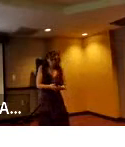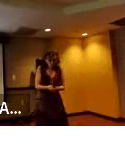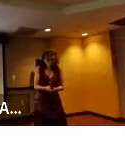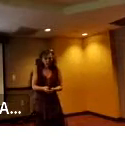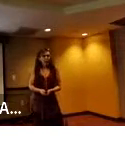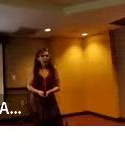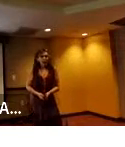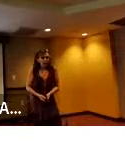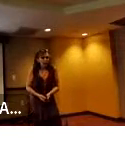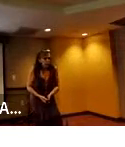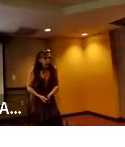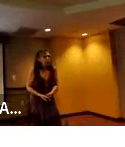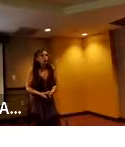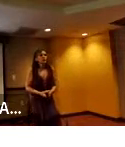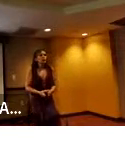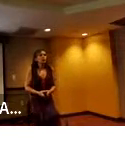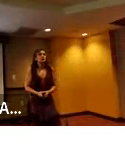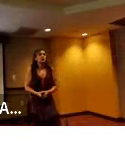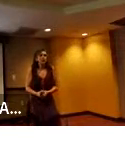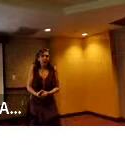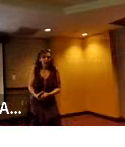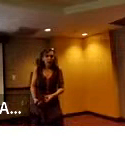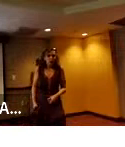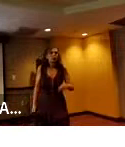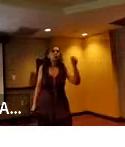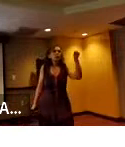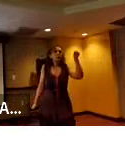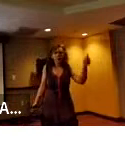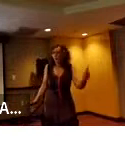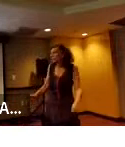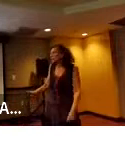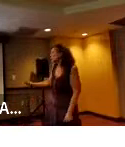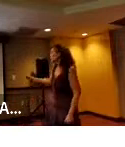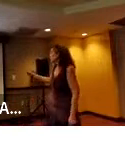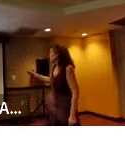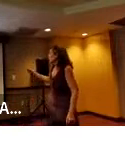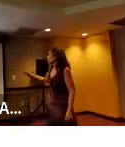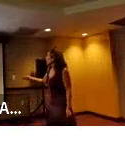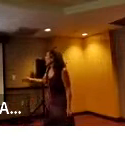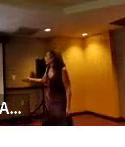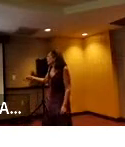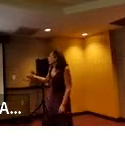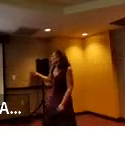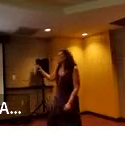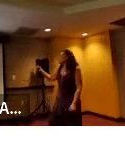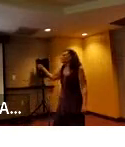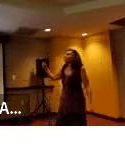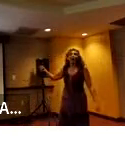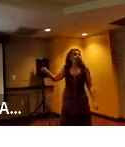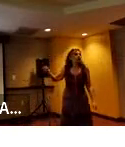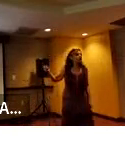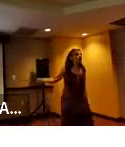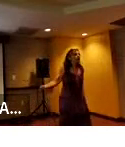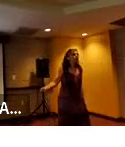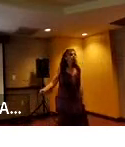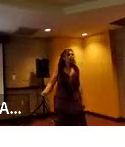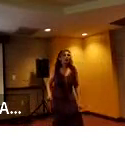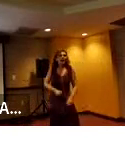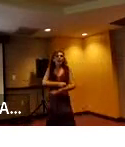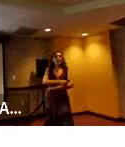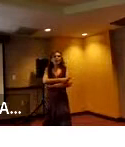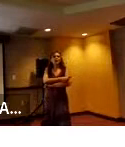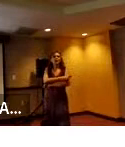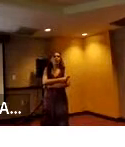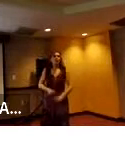access to that infrastructure, which usually comes down to government. Okay. Internationalization.